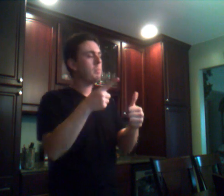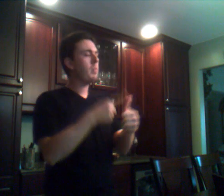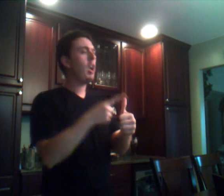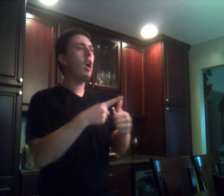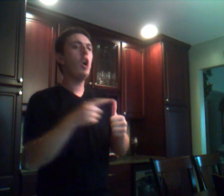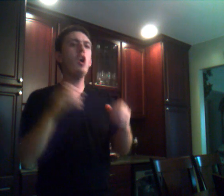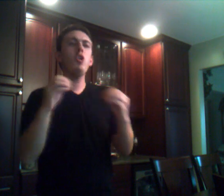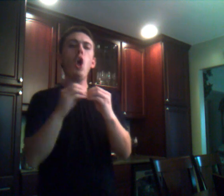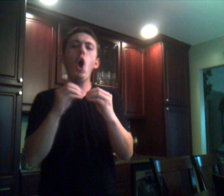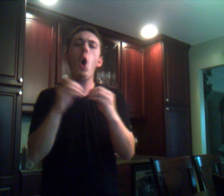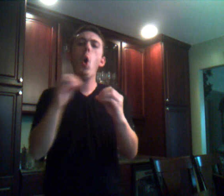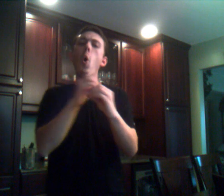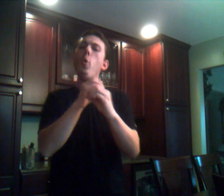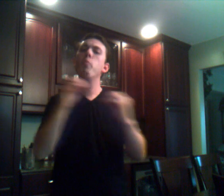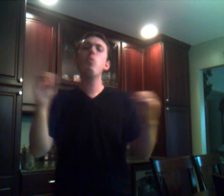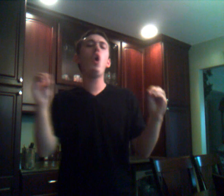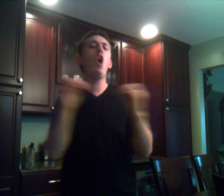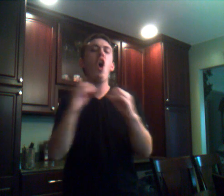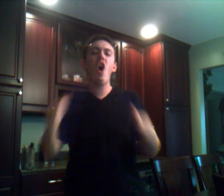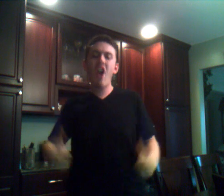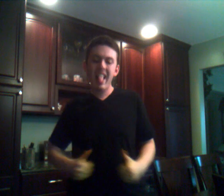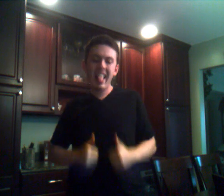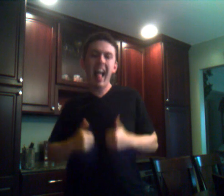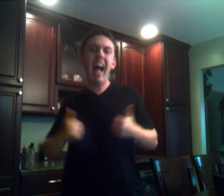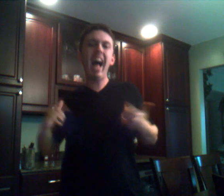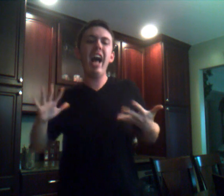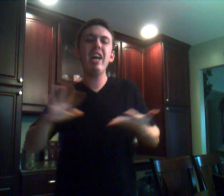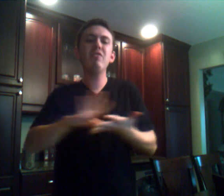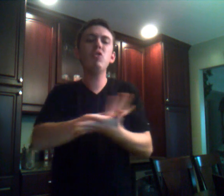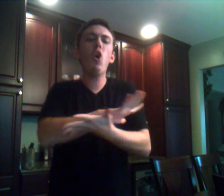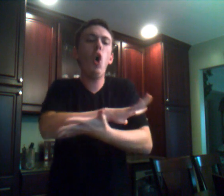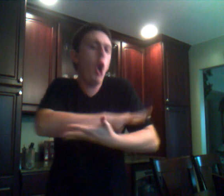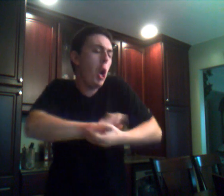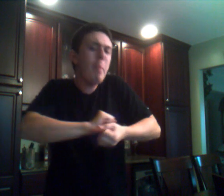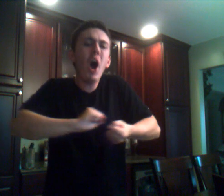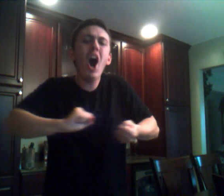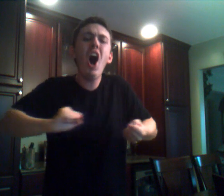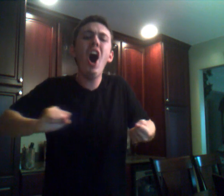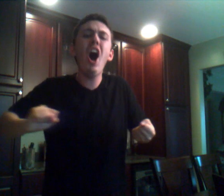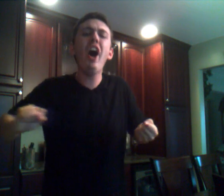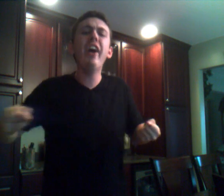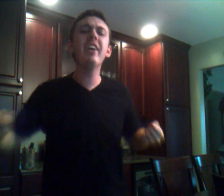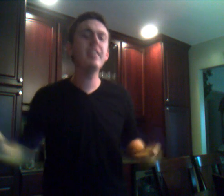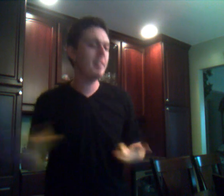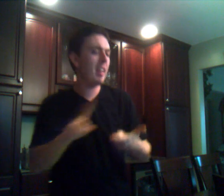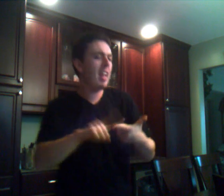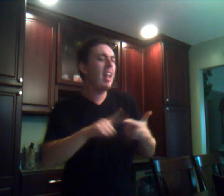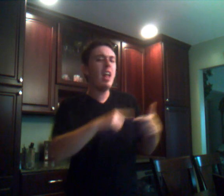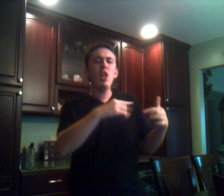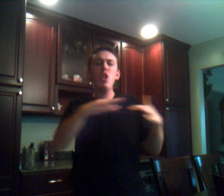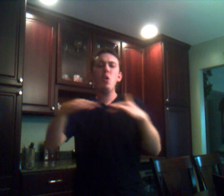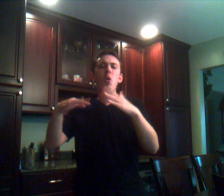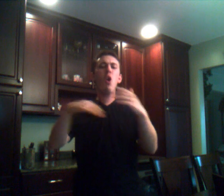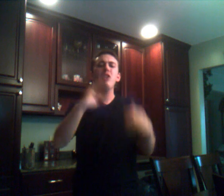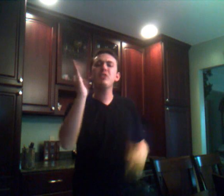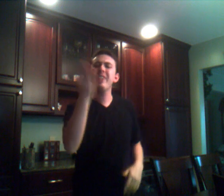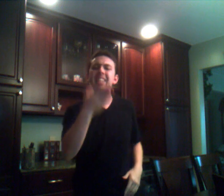No more lights fall apart And wars will